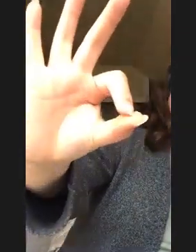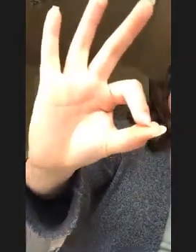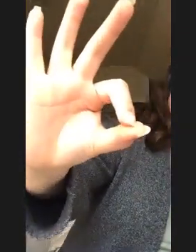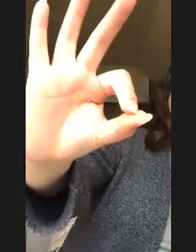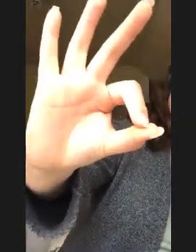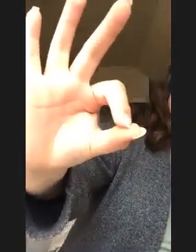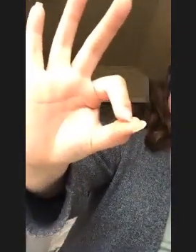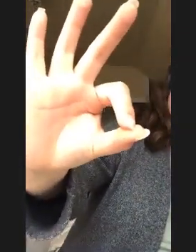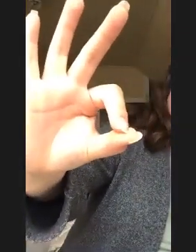Friday,